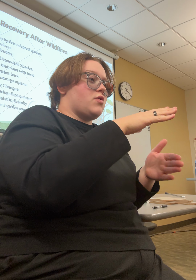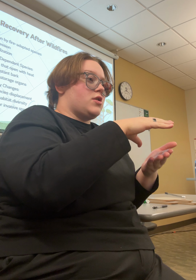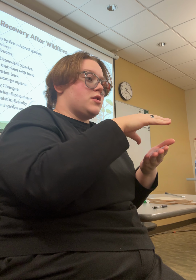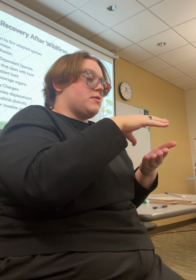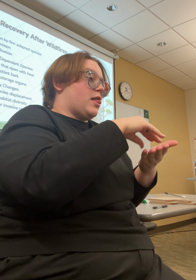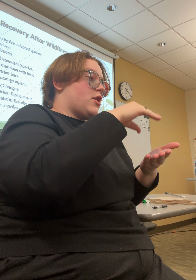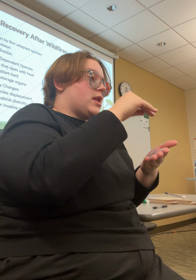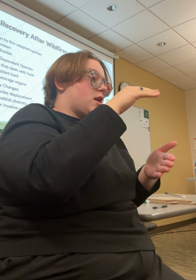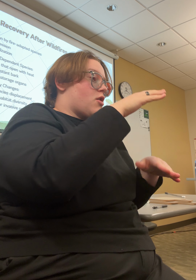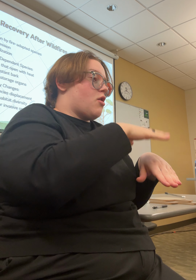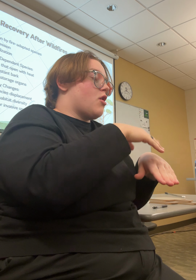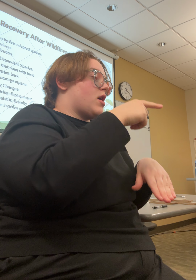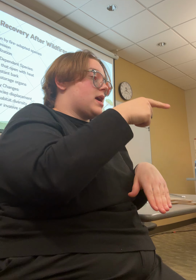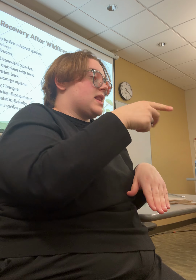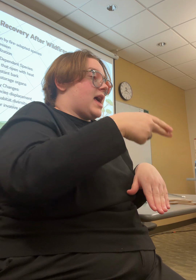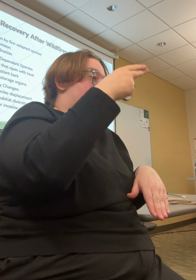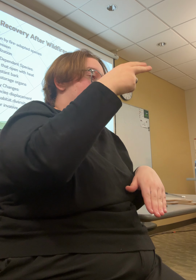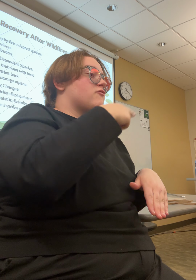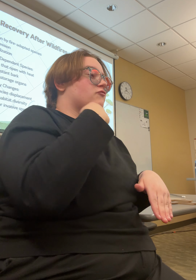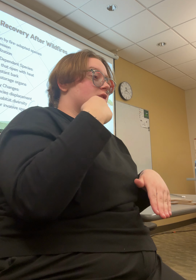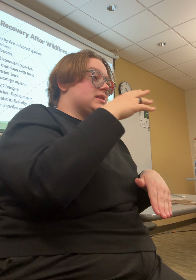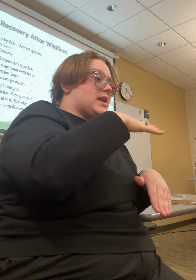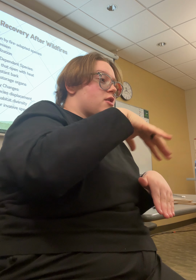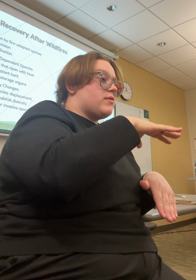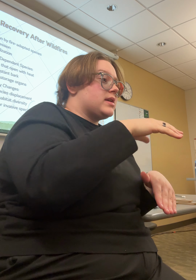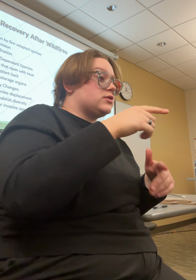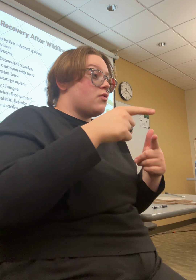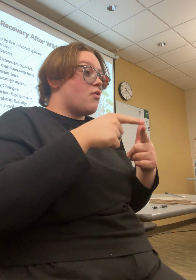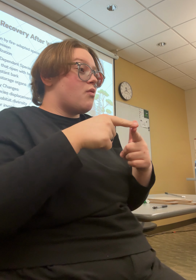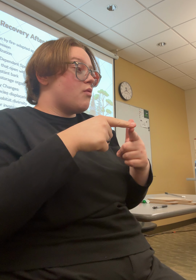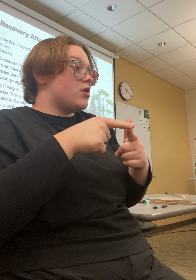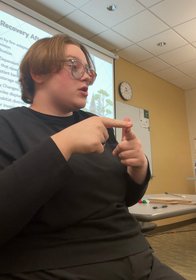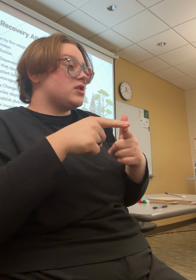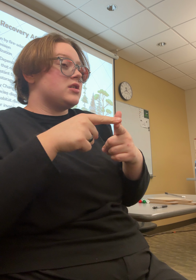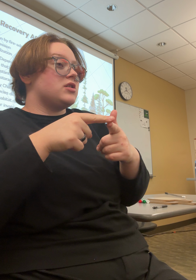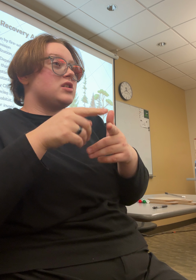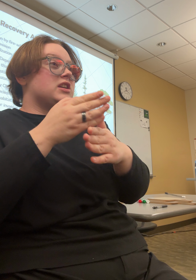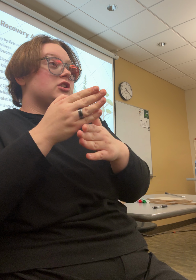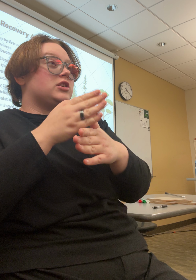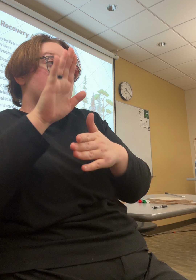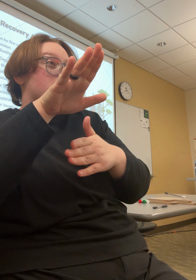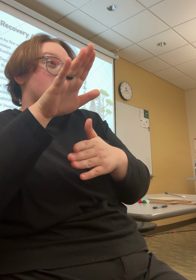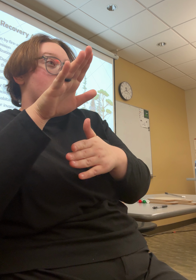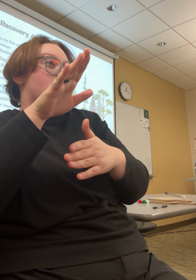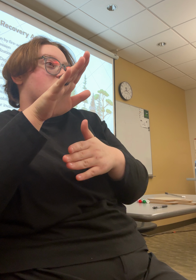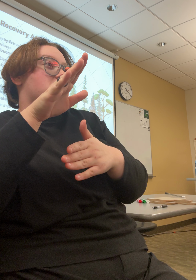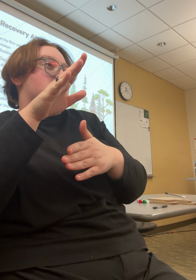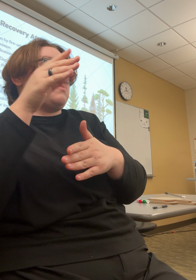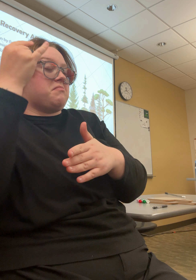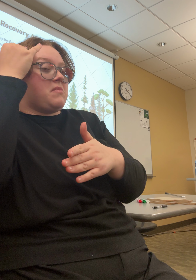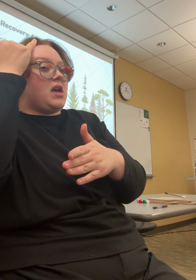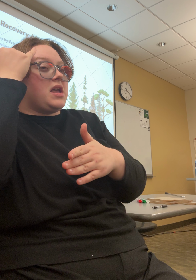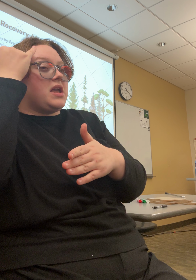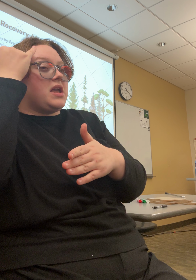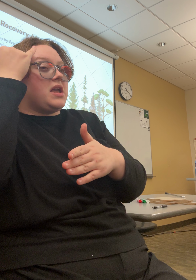think we should prepare a share. report to No, share that's with what the are they gonna community. do? You're gonna make the fire come. You're gonna make the fire What? Do come. you want to go to chapter 6 We should or make them aware of